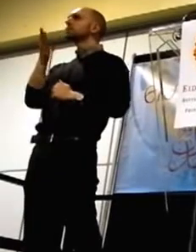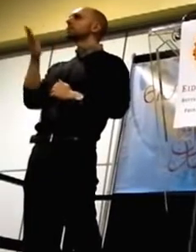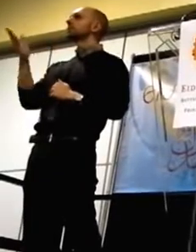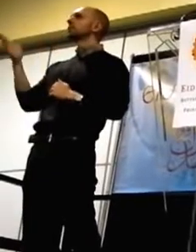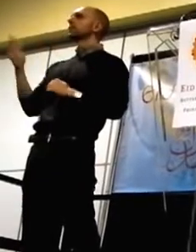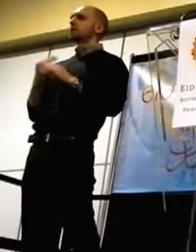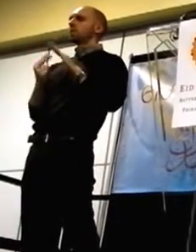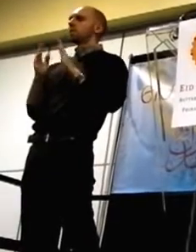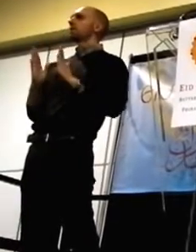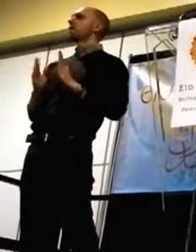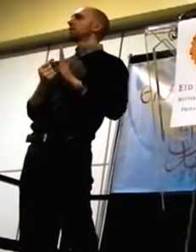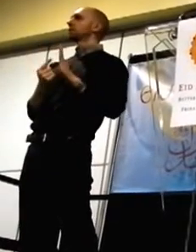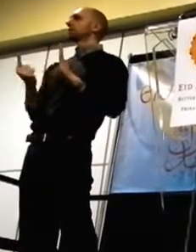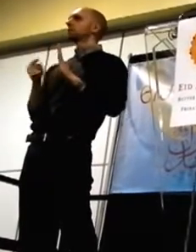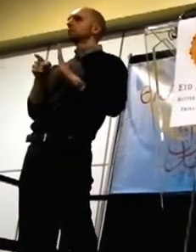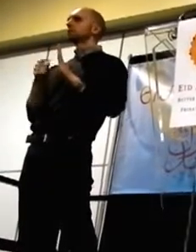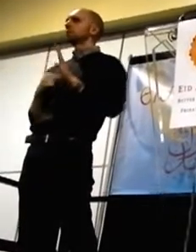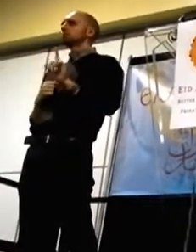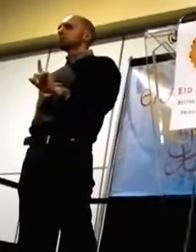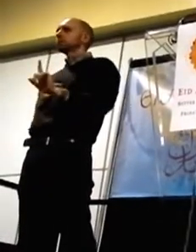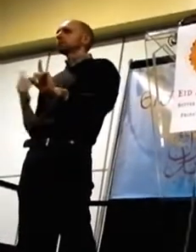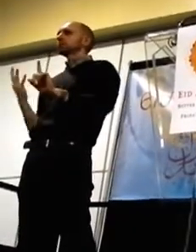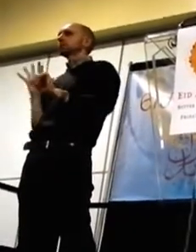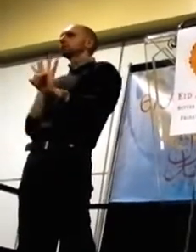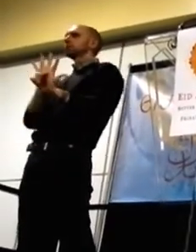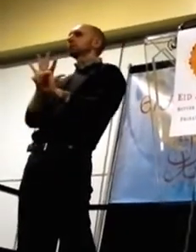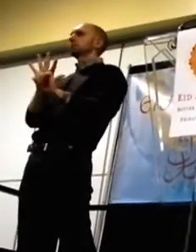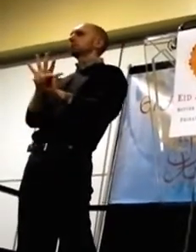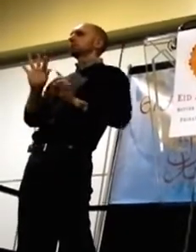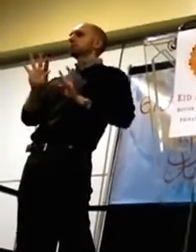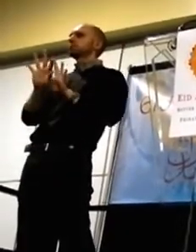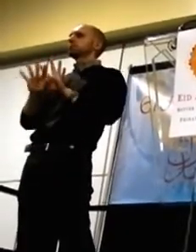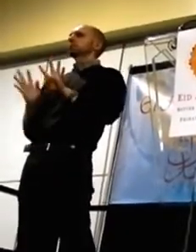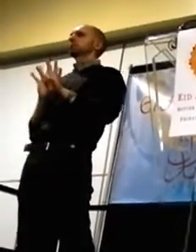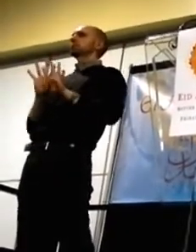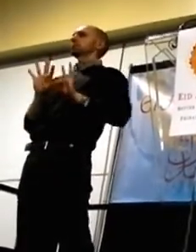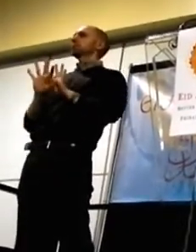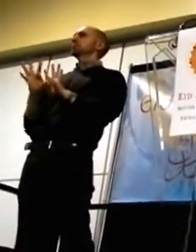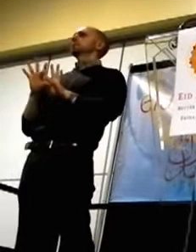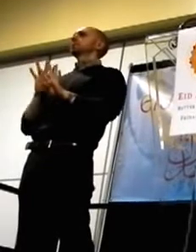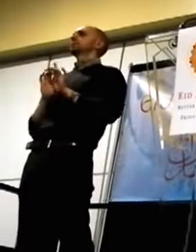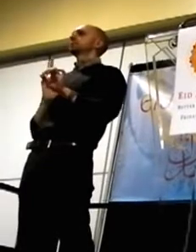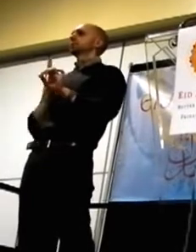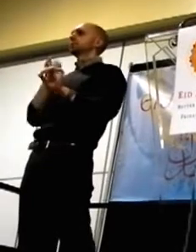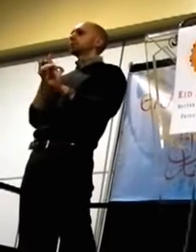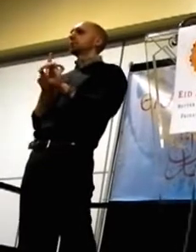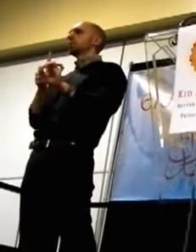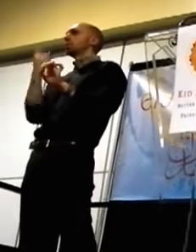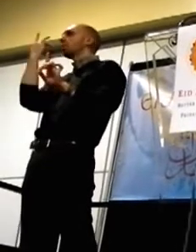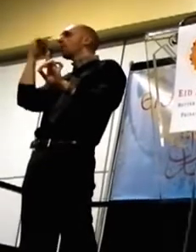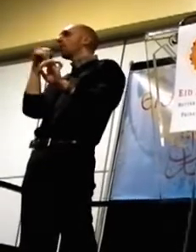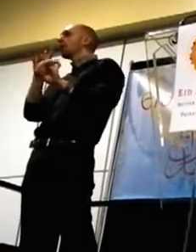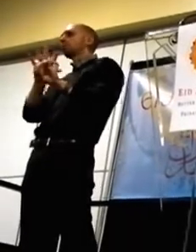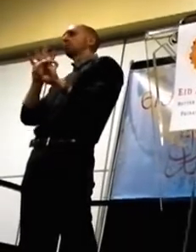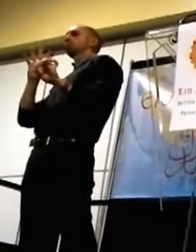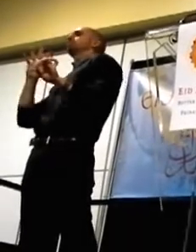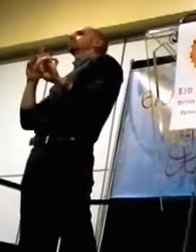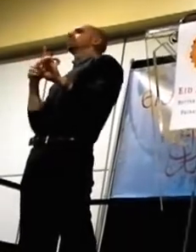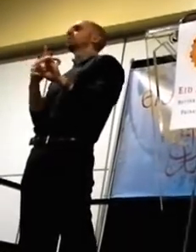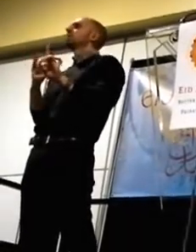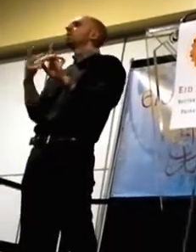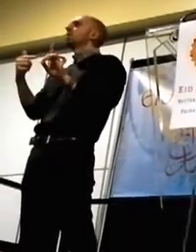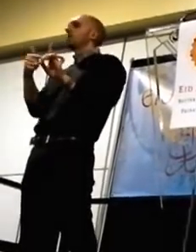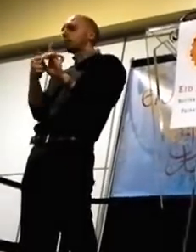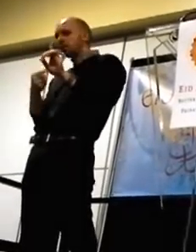have followed him. The first thing, you have to be the right role model. So people would believe that you are really truthful to your